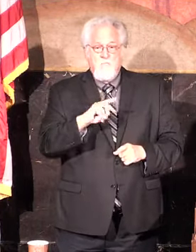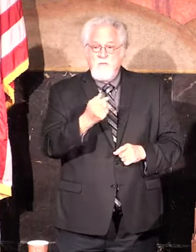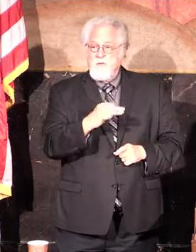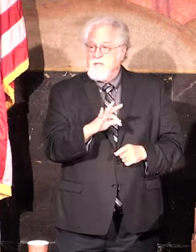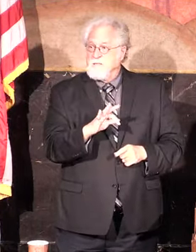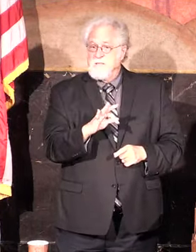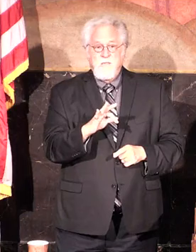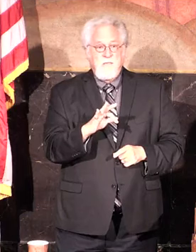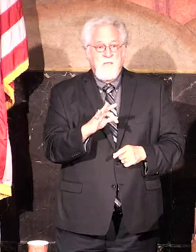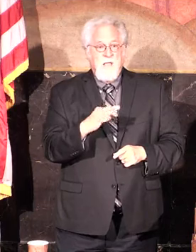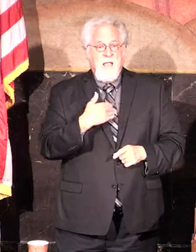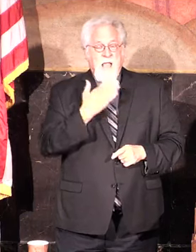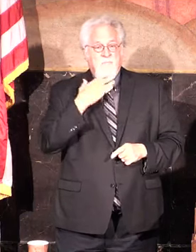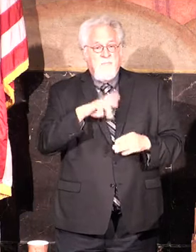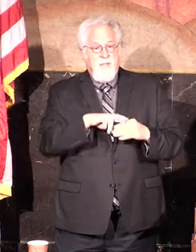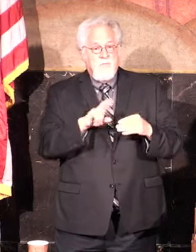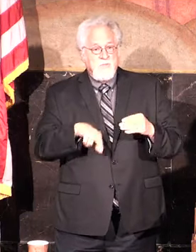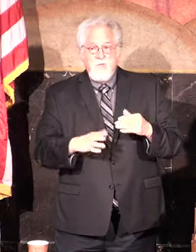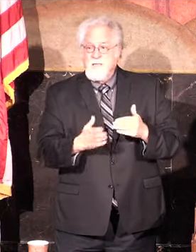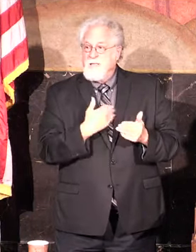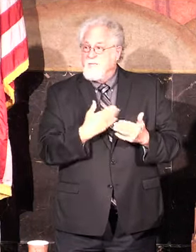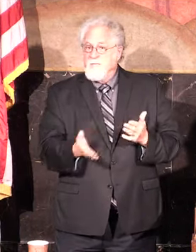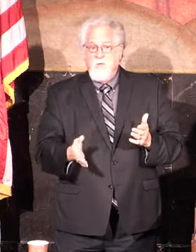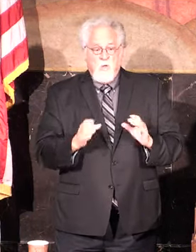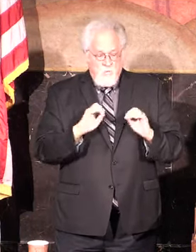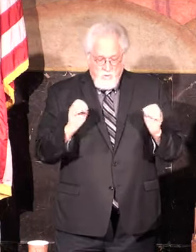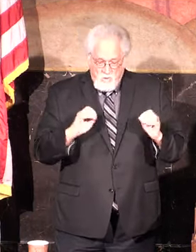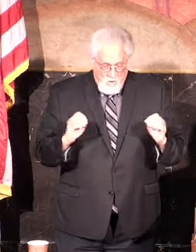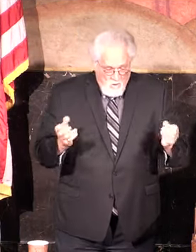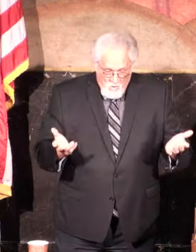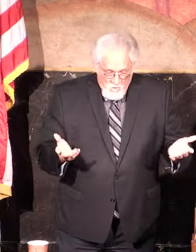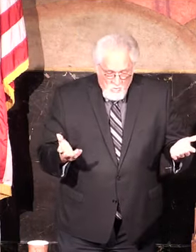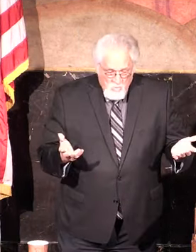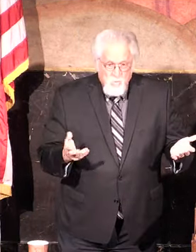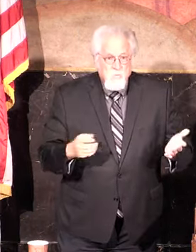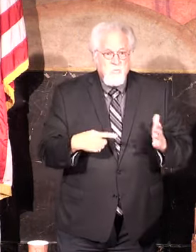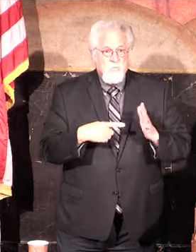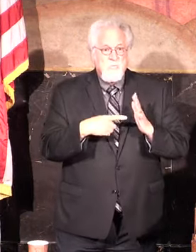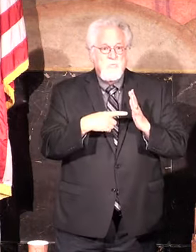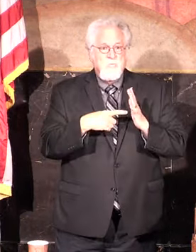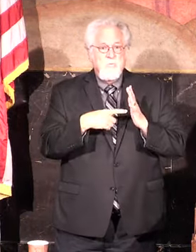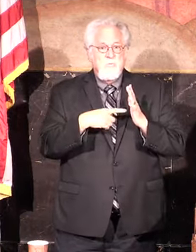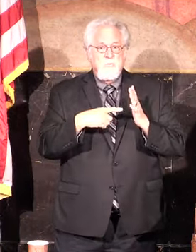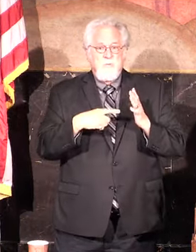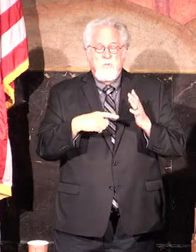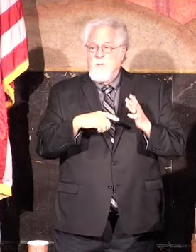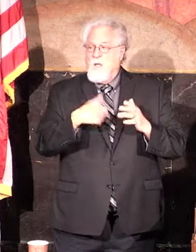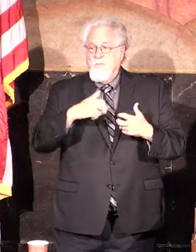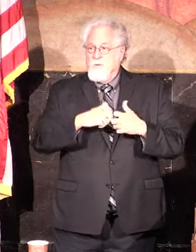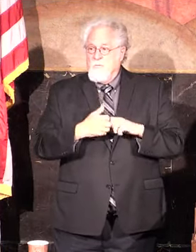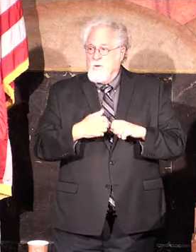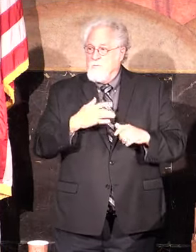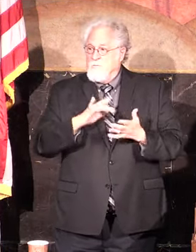have a bad result, even though there is no identifiable comorbid underlying